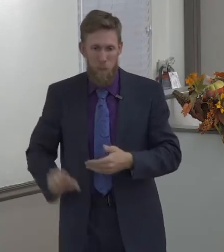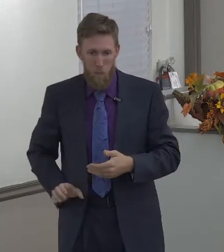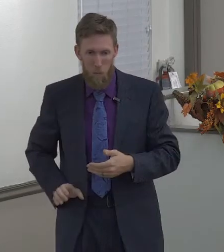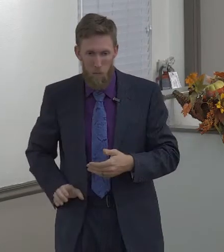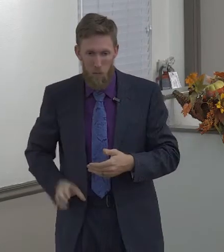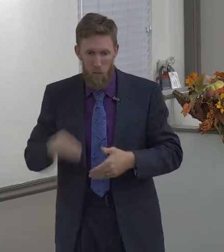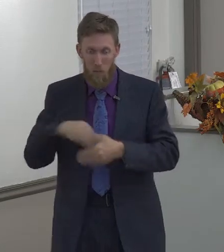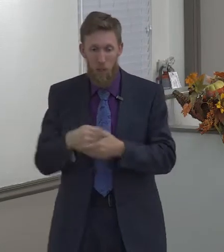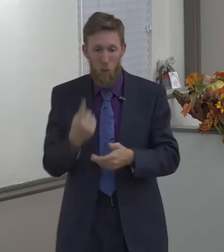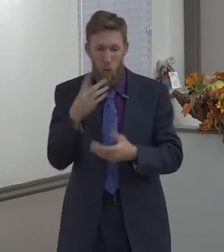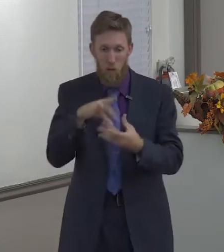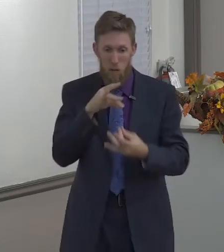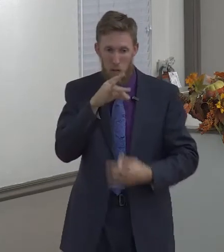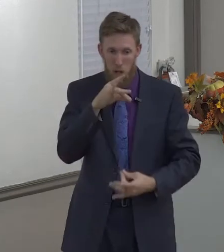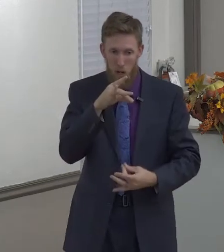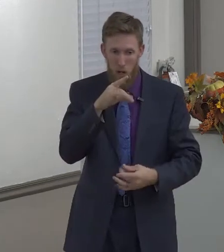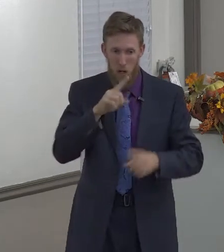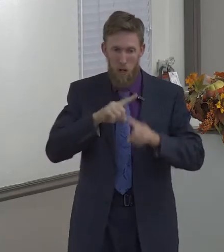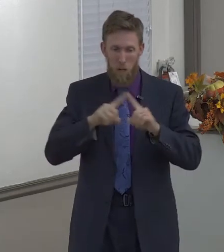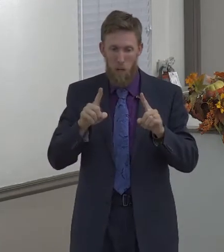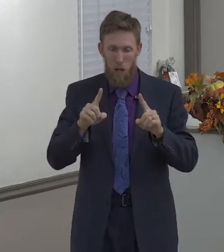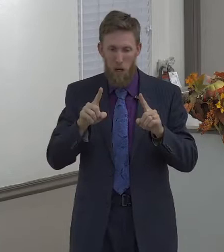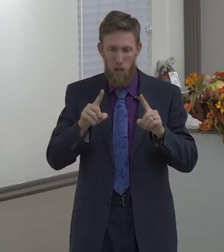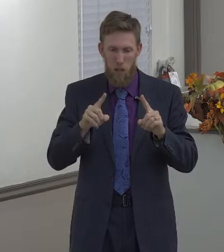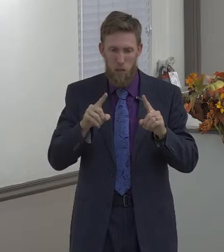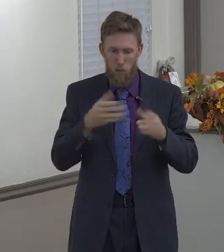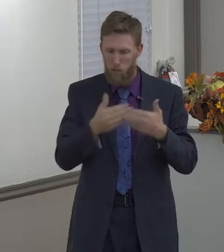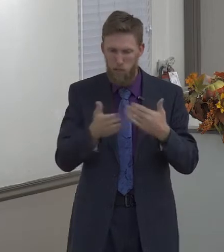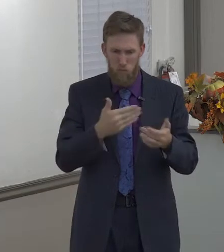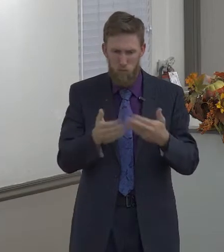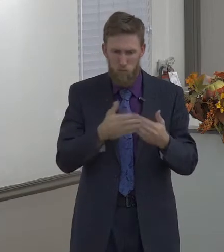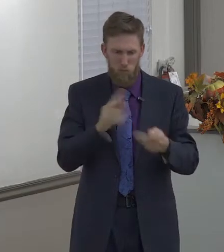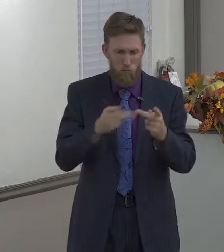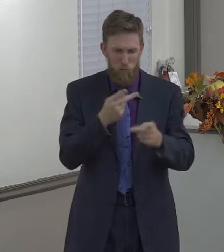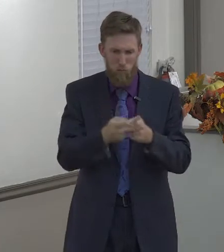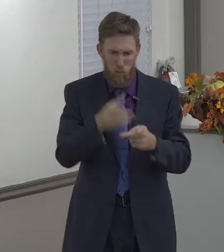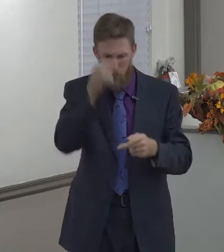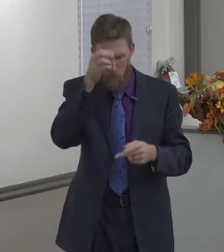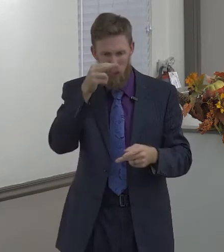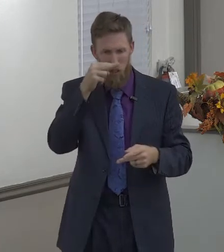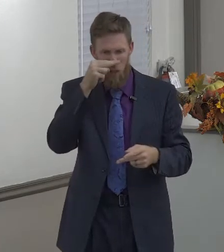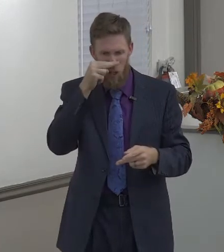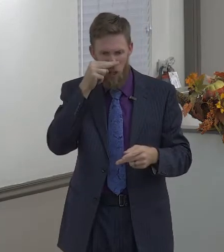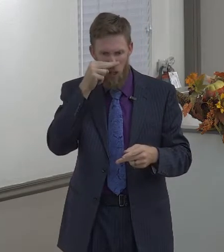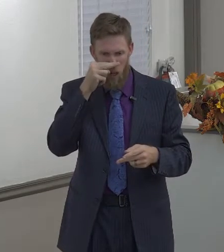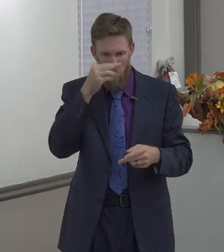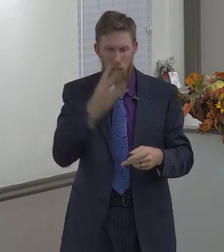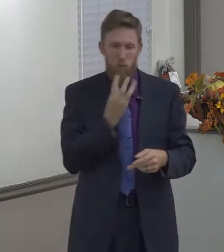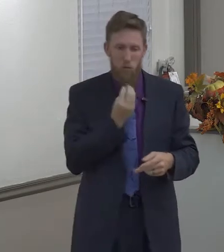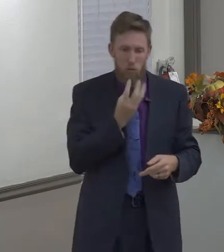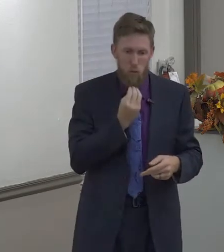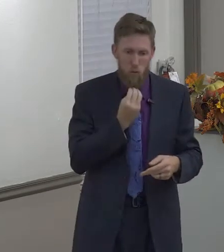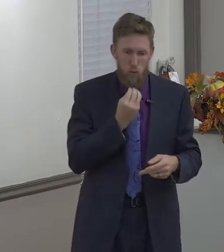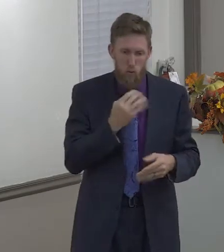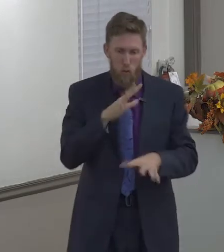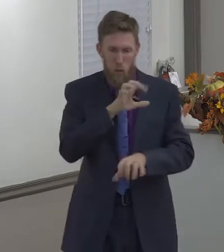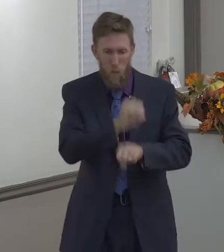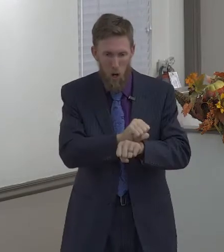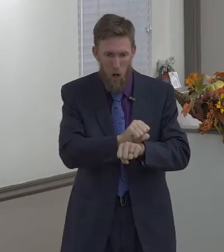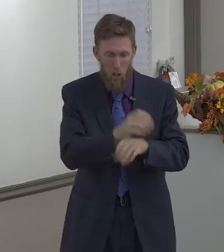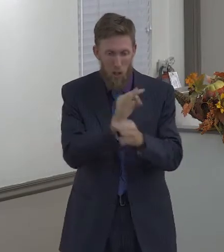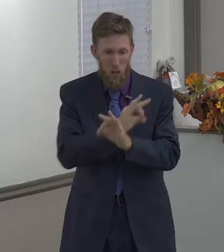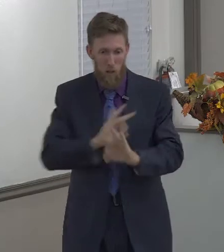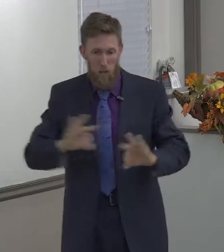and have been all made to drink into one Spirit. For the body is not one member, but many." Verse 27 says, "Now